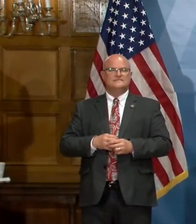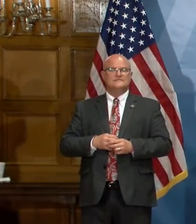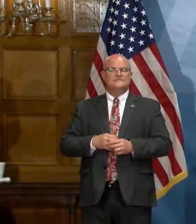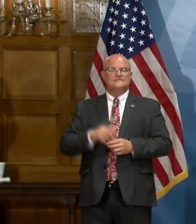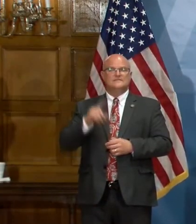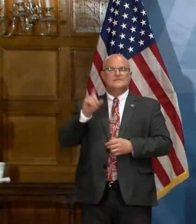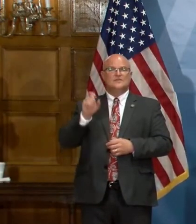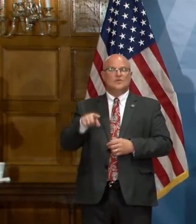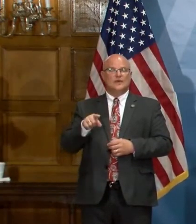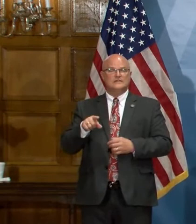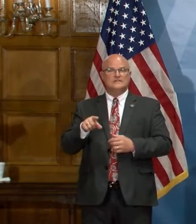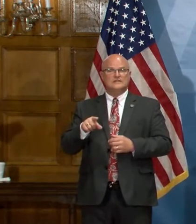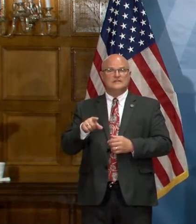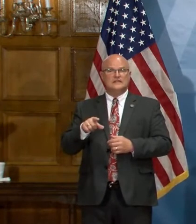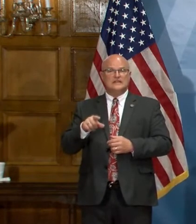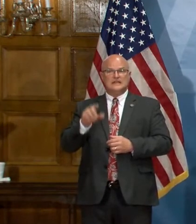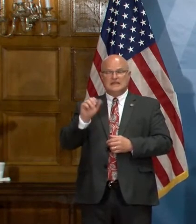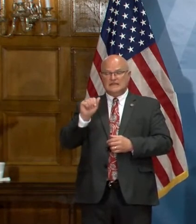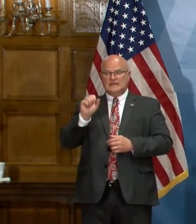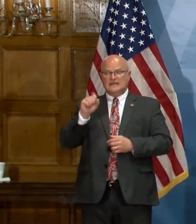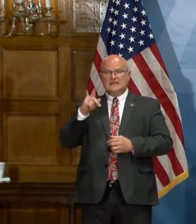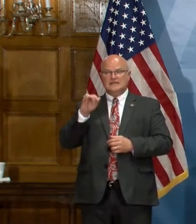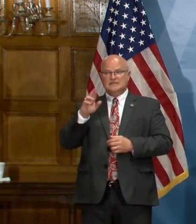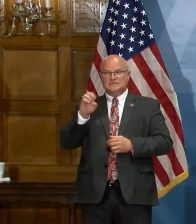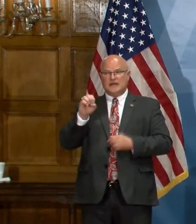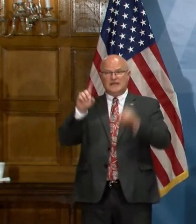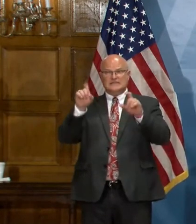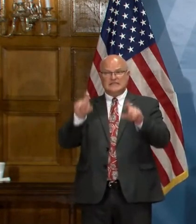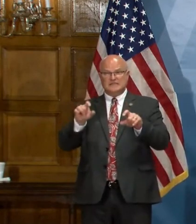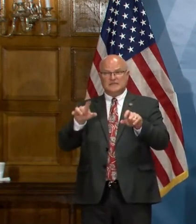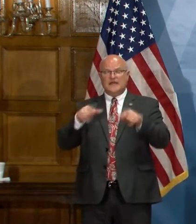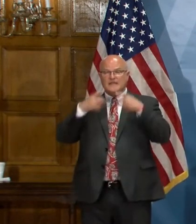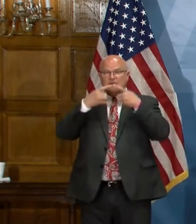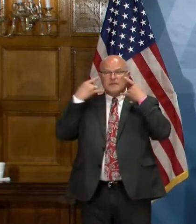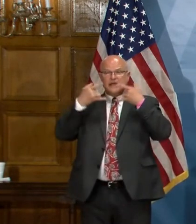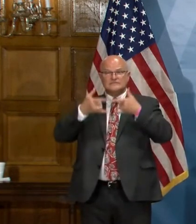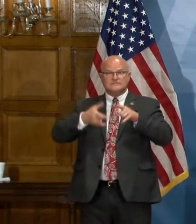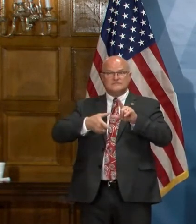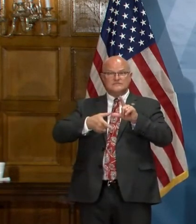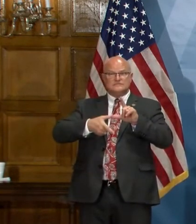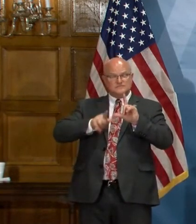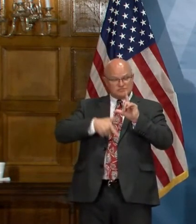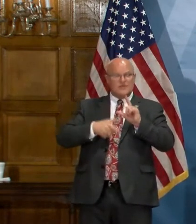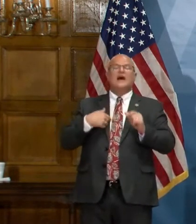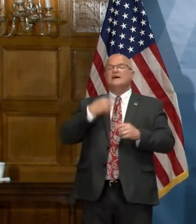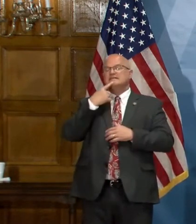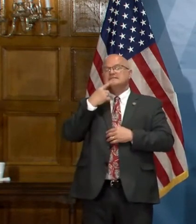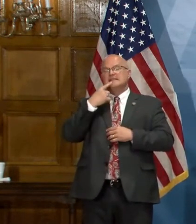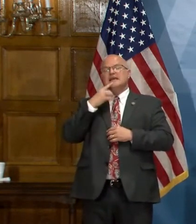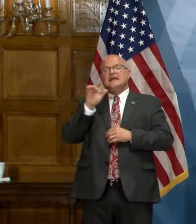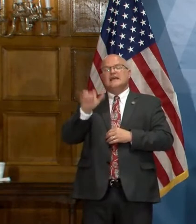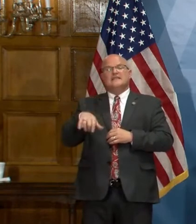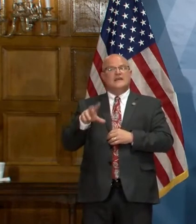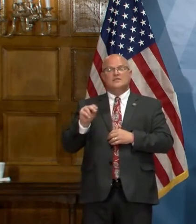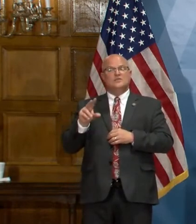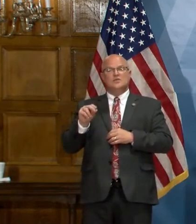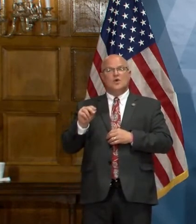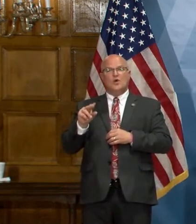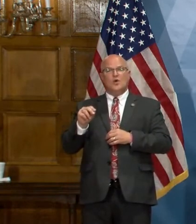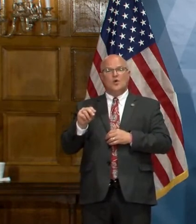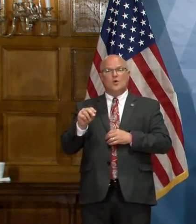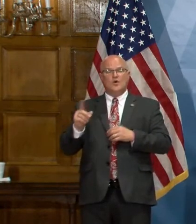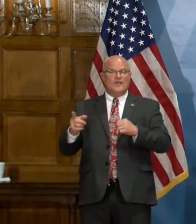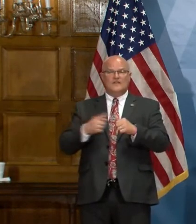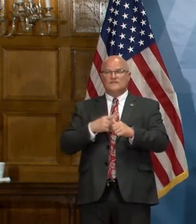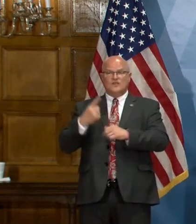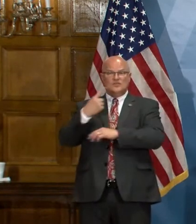The question was, is the Aspire testing affected in any way by the lifting of the mask mandate? I would say that no. I mean, by the